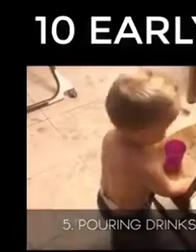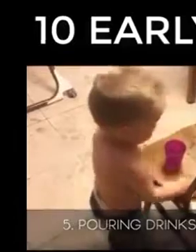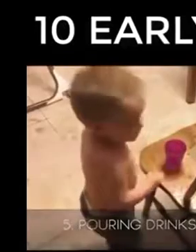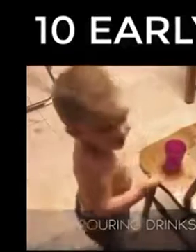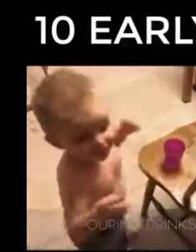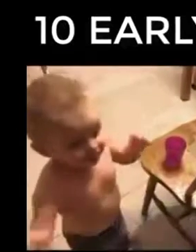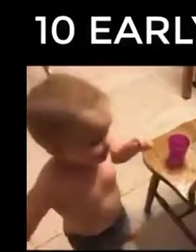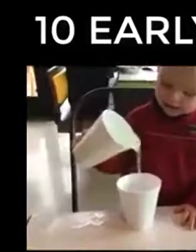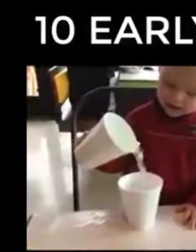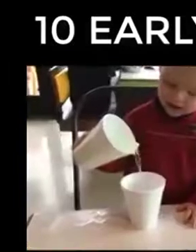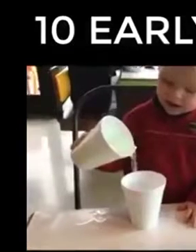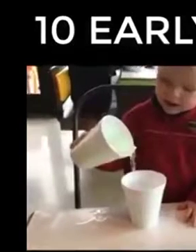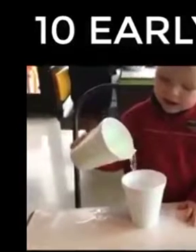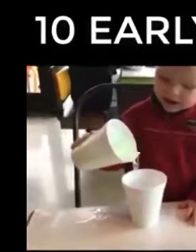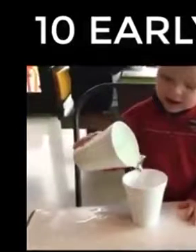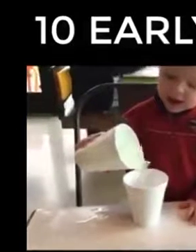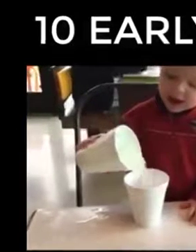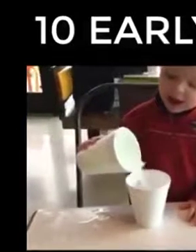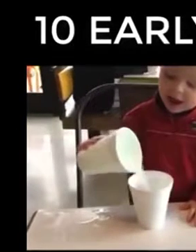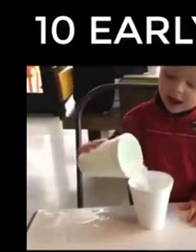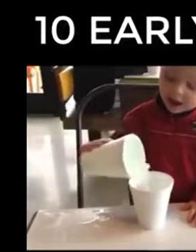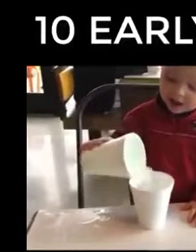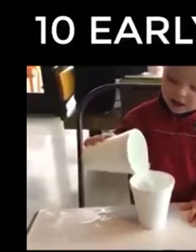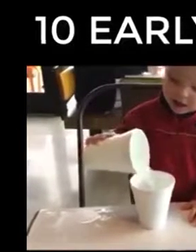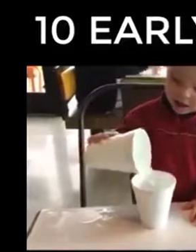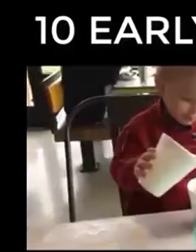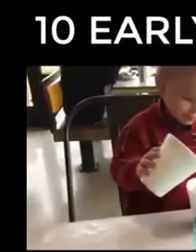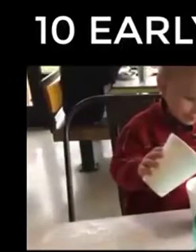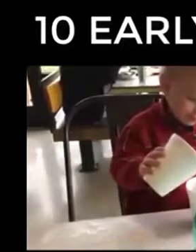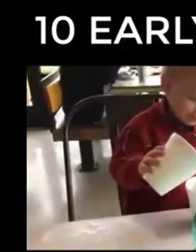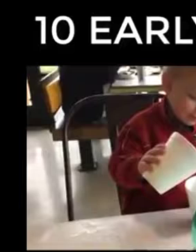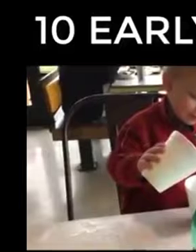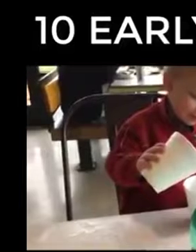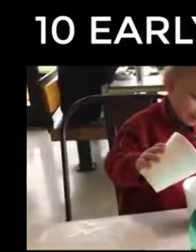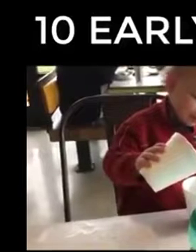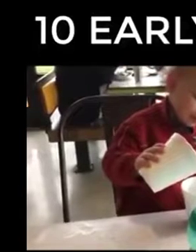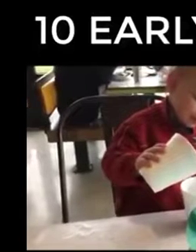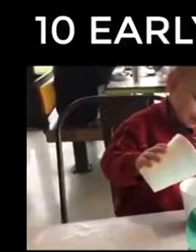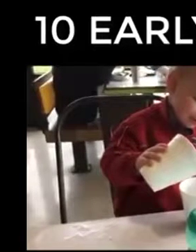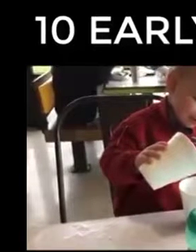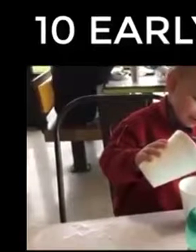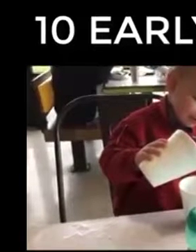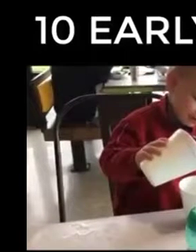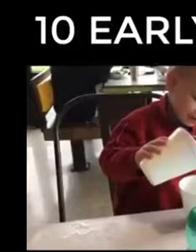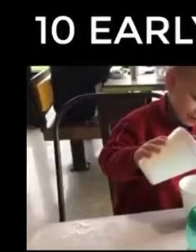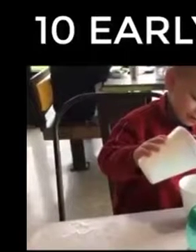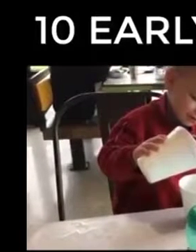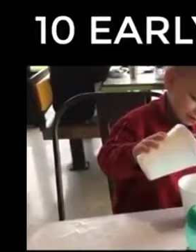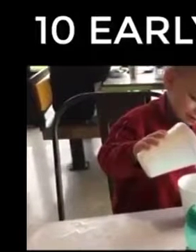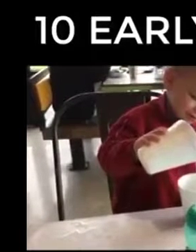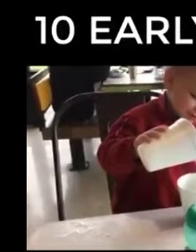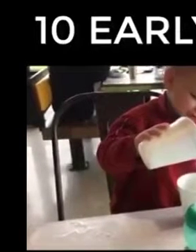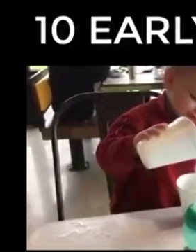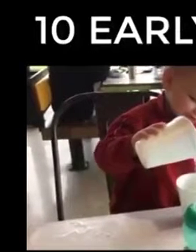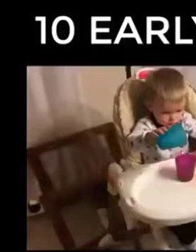and blow bubbles in their milk, the key here is, again, how long does this behavior last? Also, you may notice that your child is doing this behavior alone,